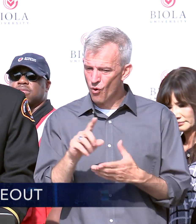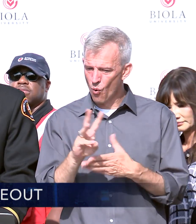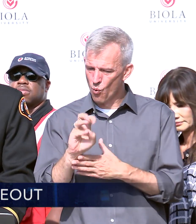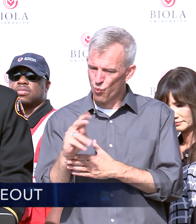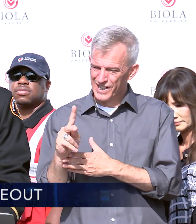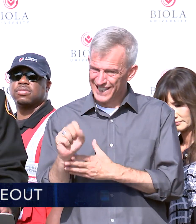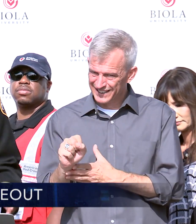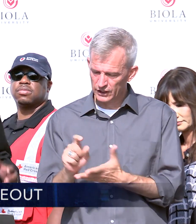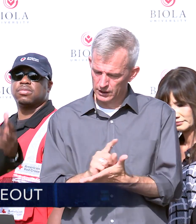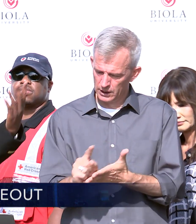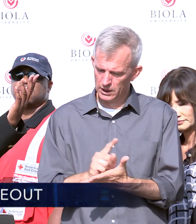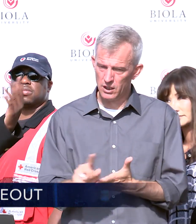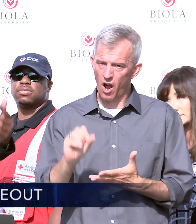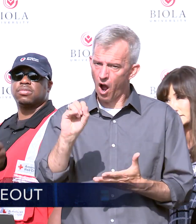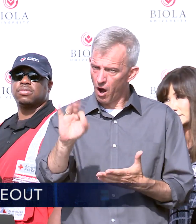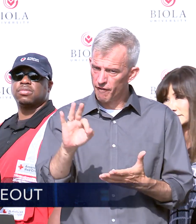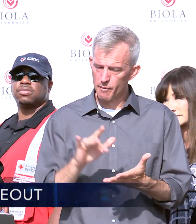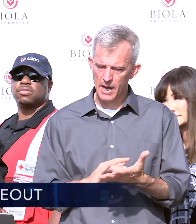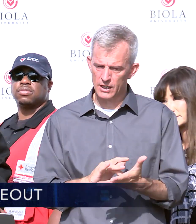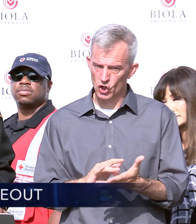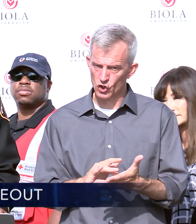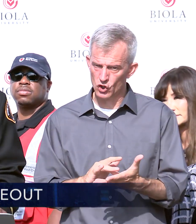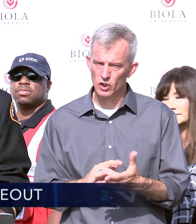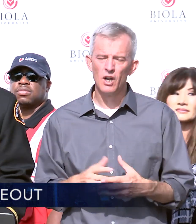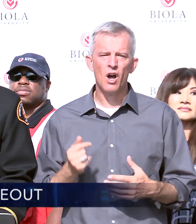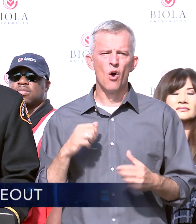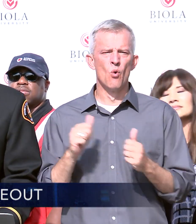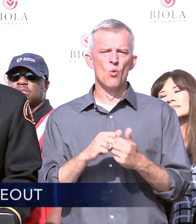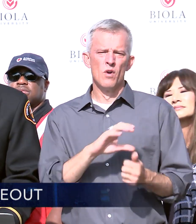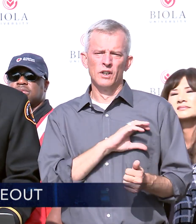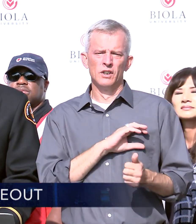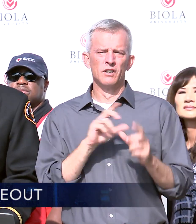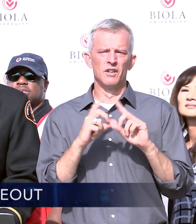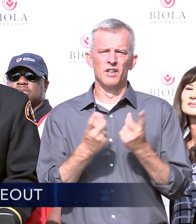Also, I see with us is our Sheriff's Department. The